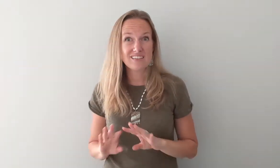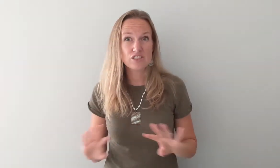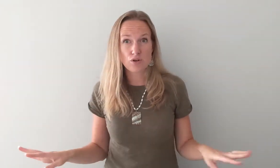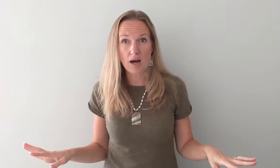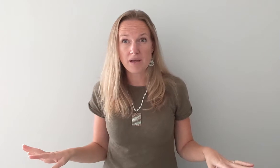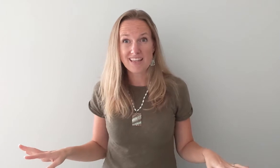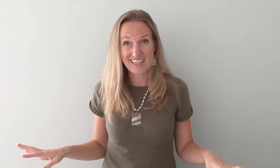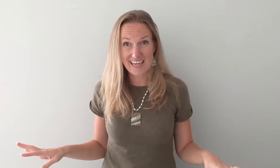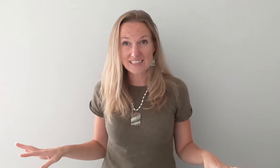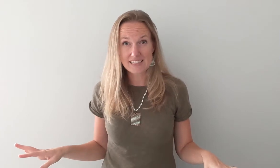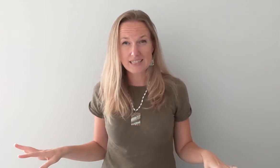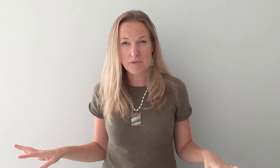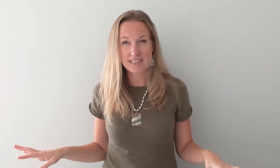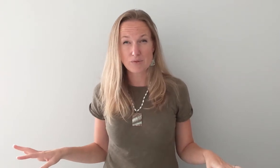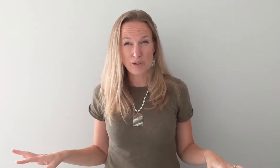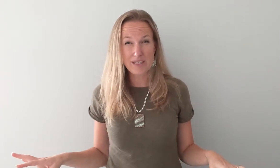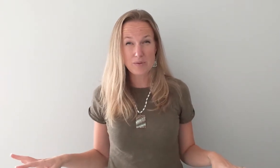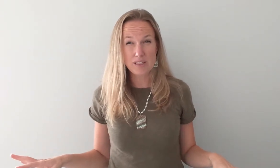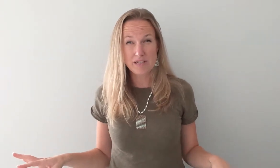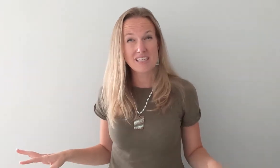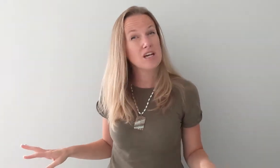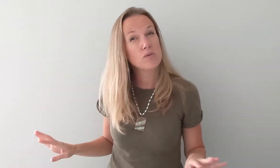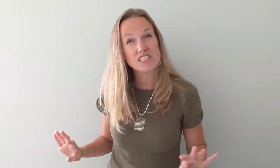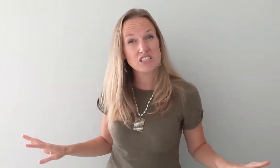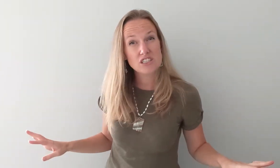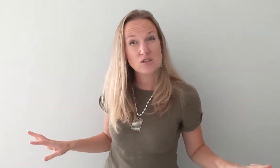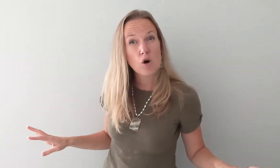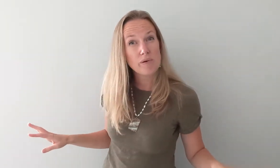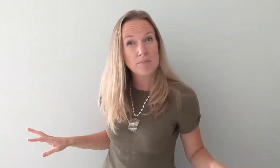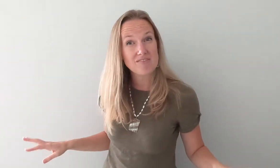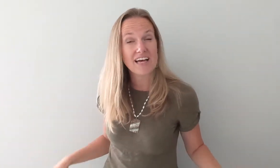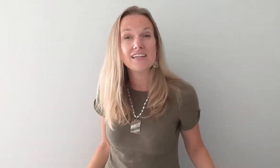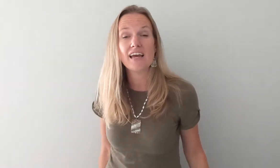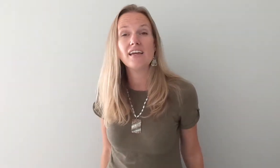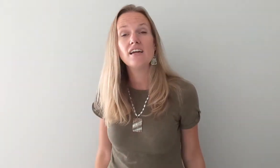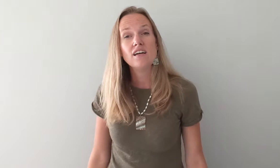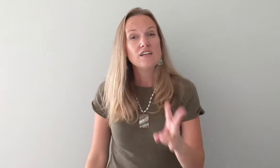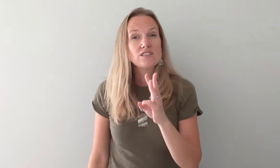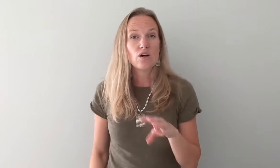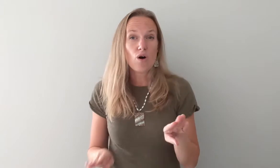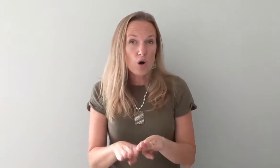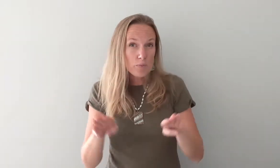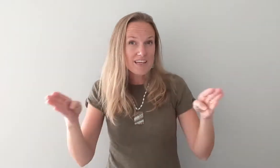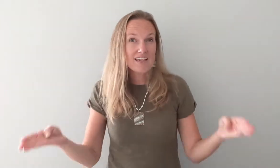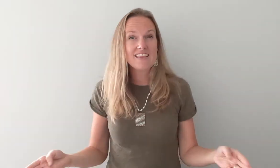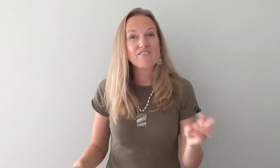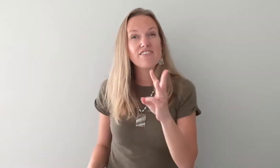to drop the gates because that makes it really, really busy. And we're just going to do open up a flood, okay? So open and then